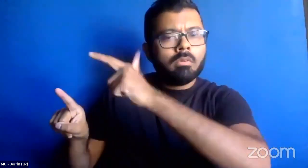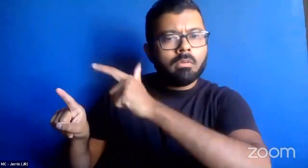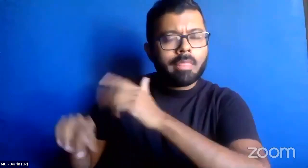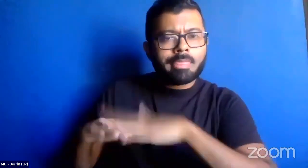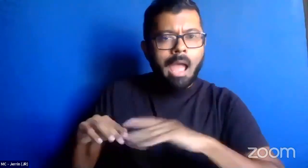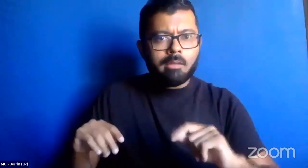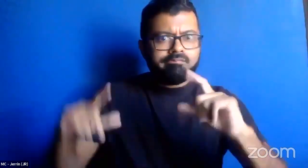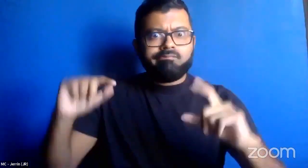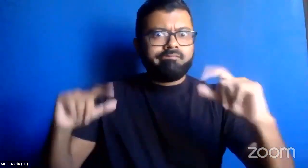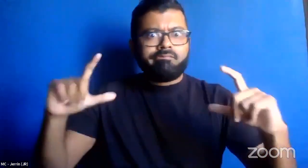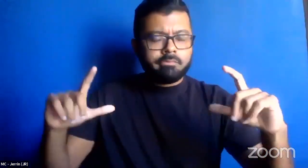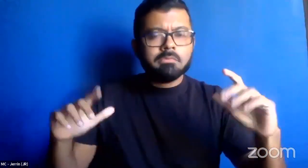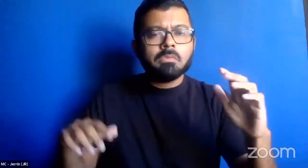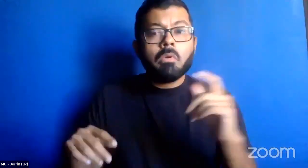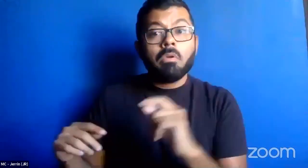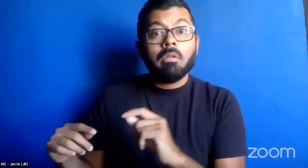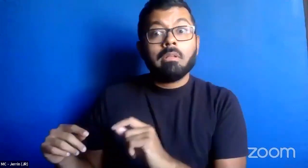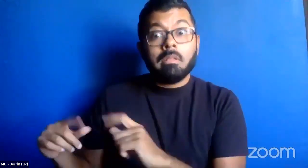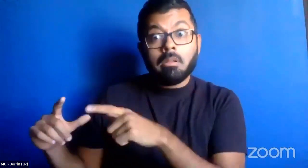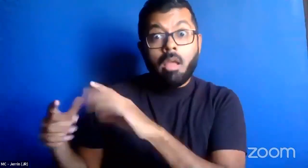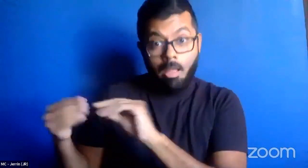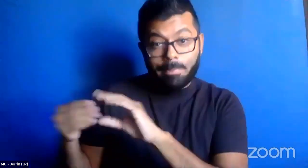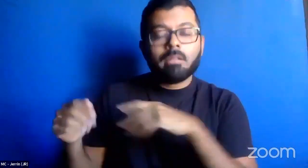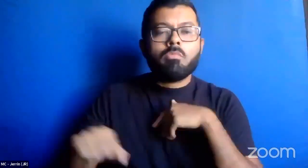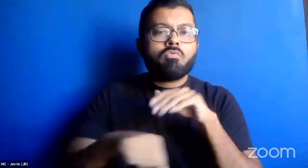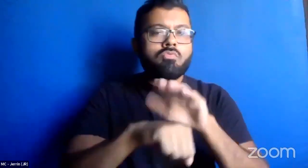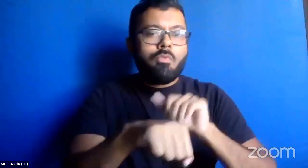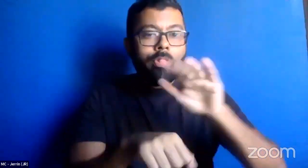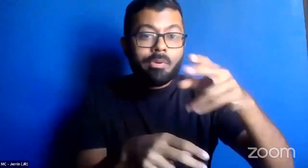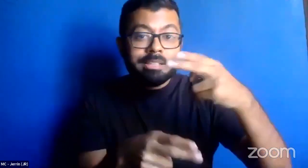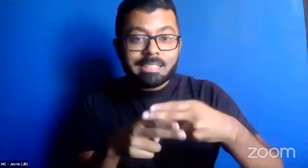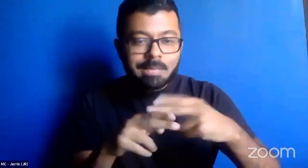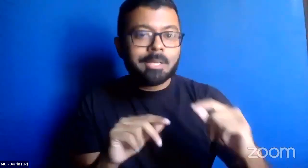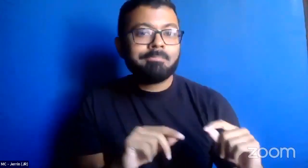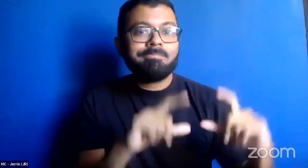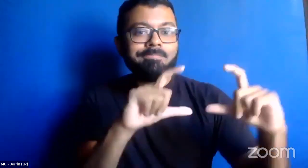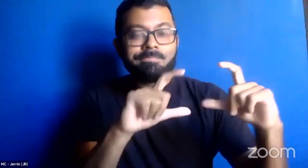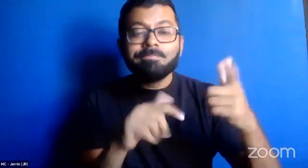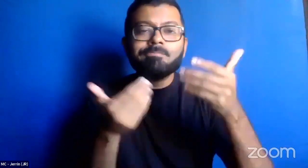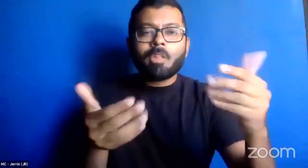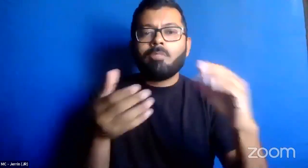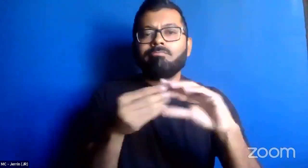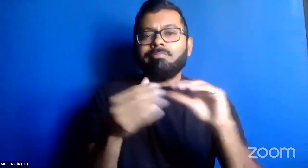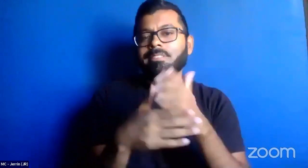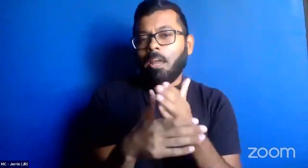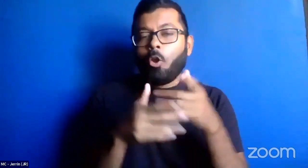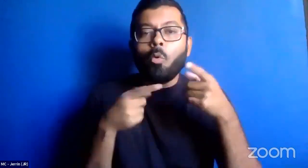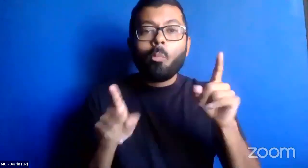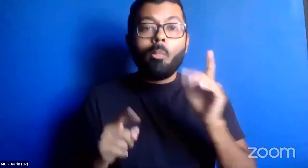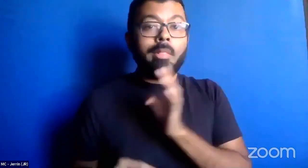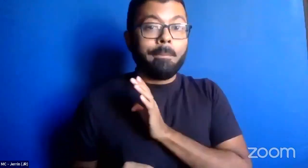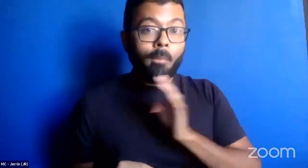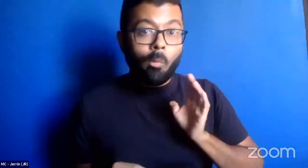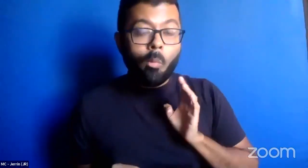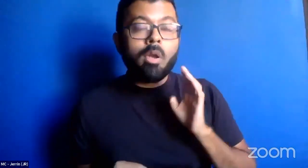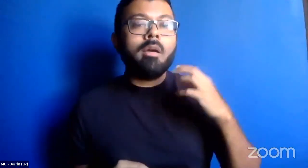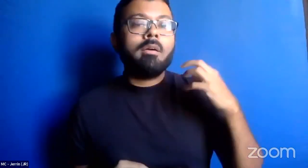need to do is type your comment or question in the chat. And then when I call on your